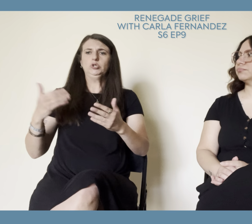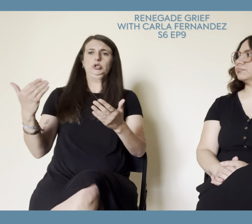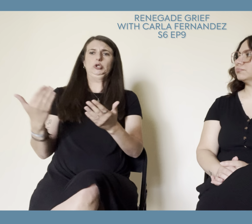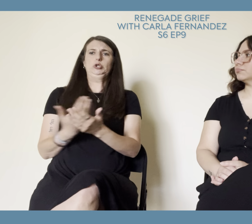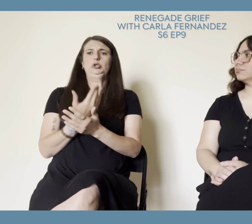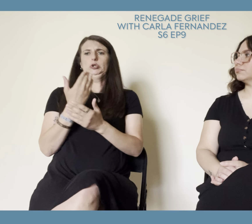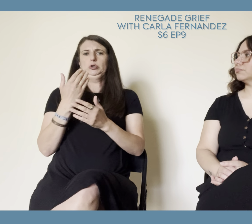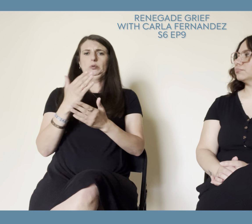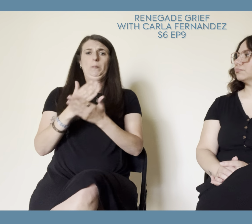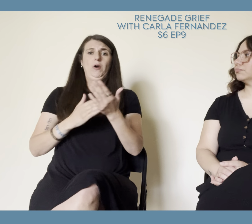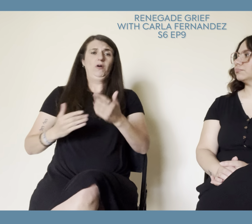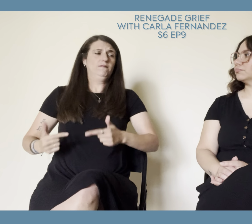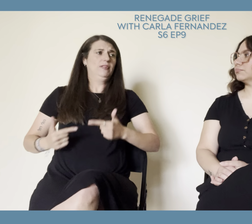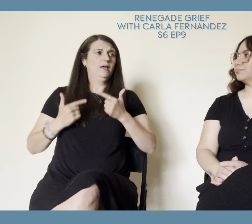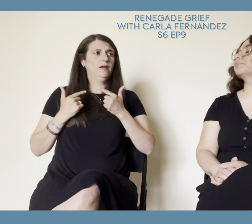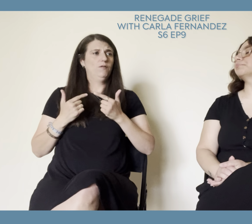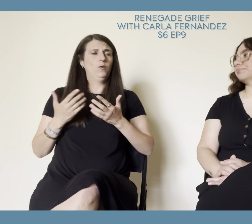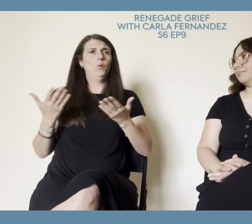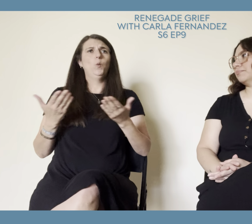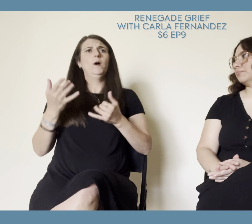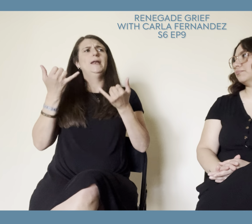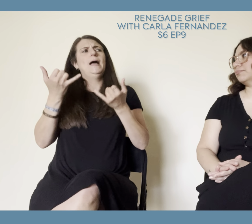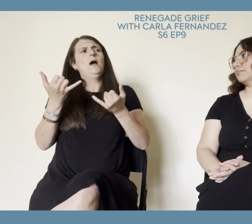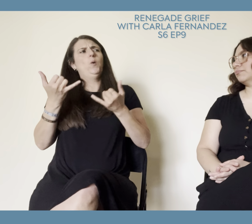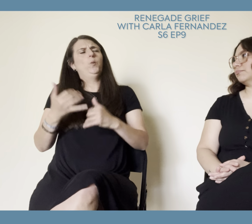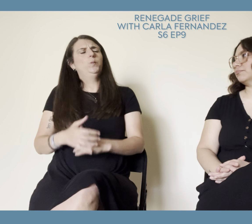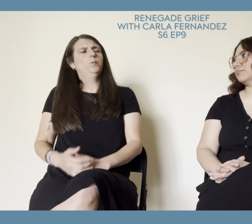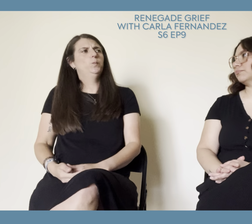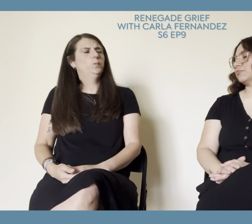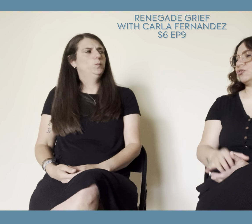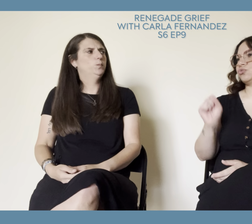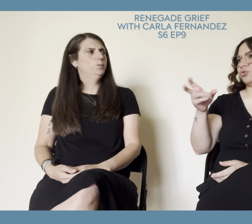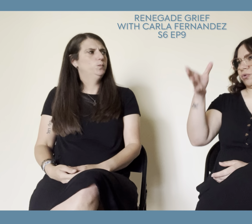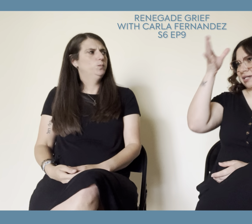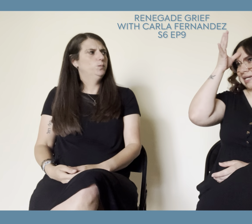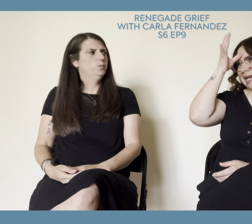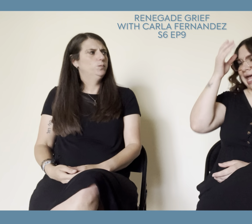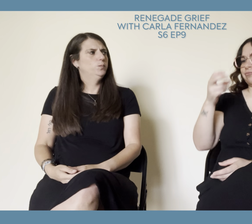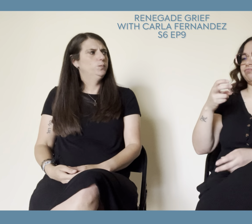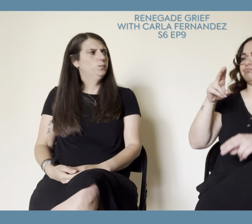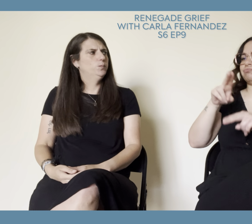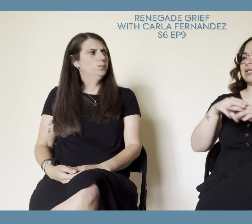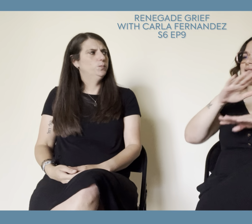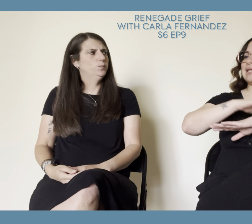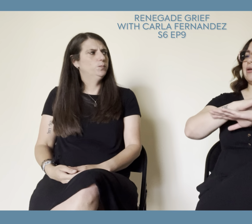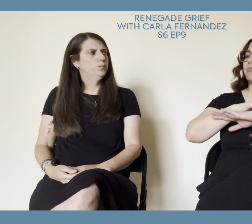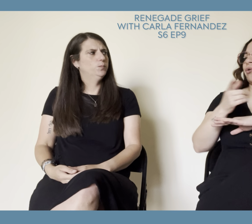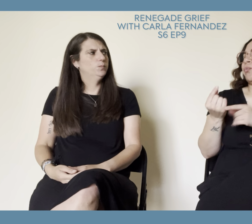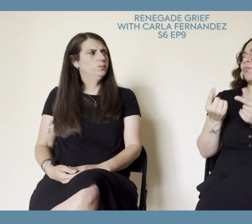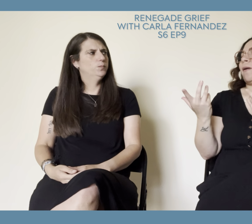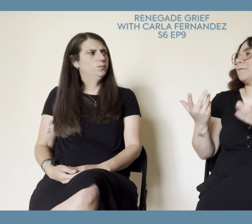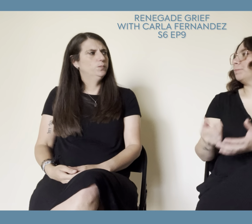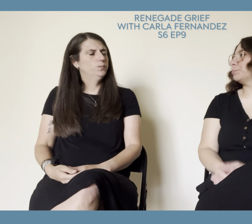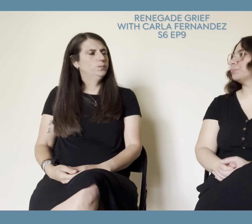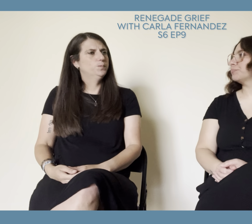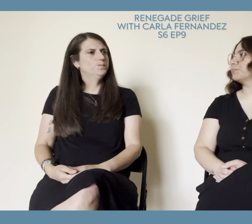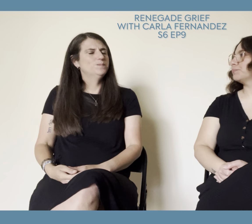life wondering like, what now? What was your dad like at the dinner table? He was one of these like still waters run